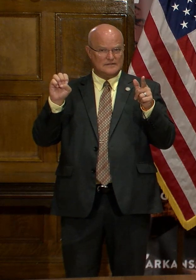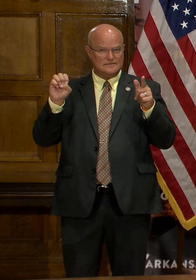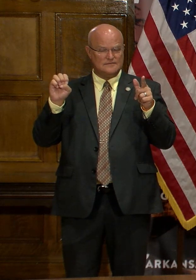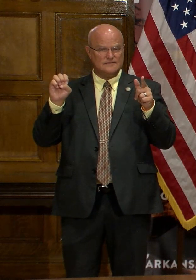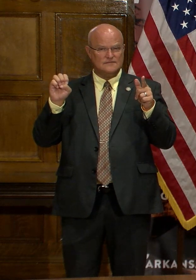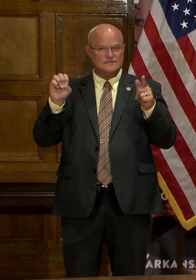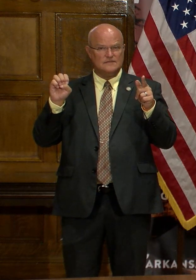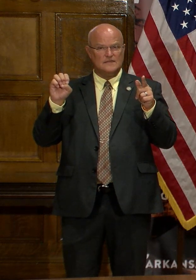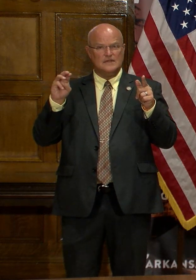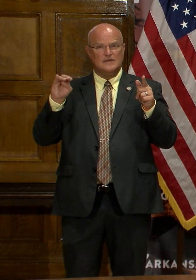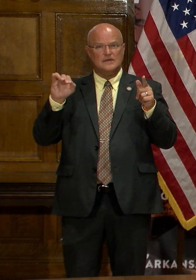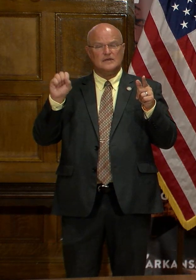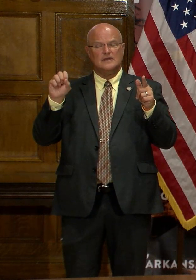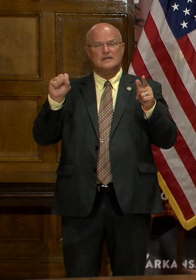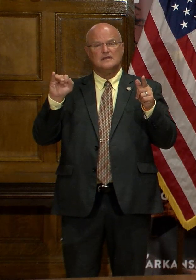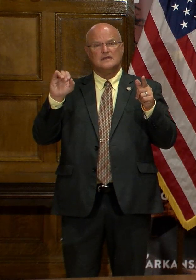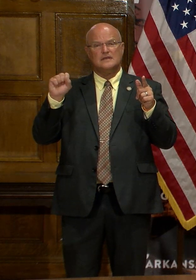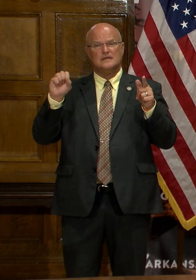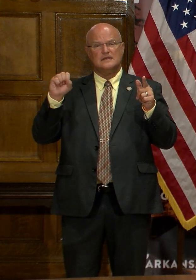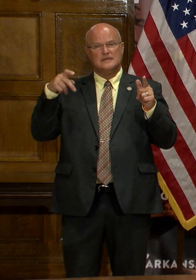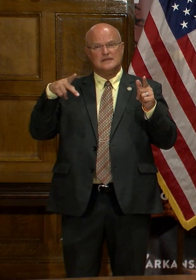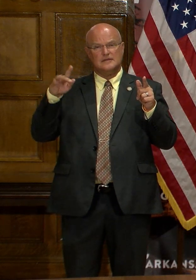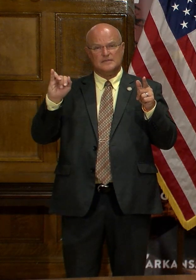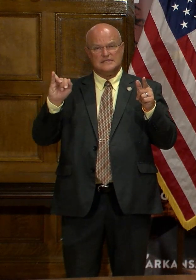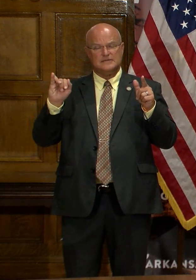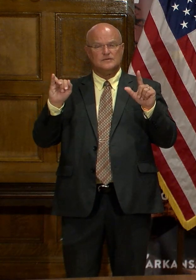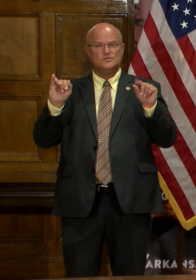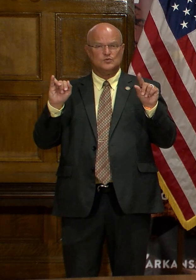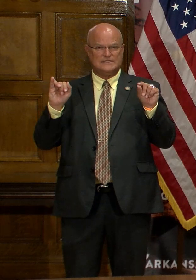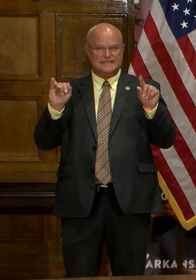finally Mississippi County at 20.